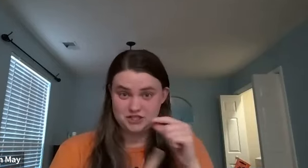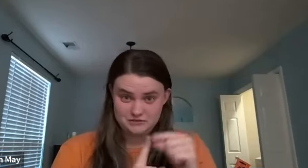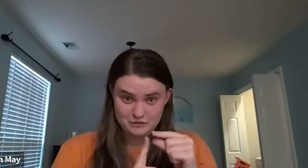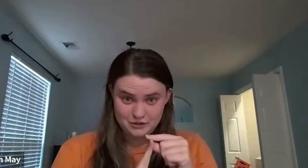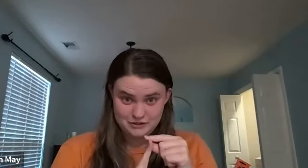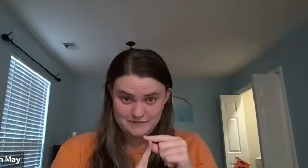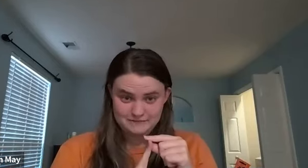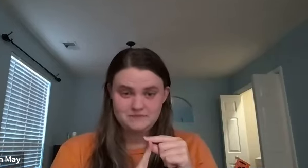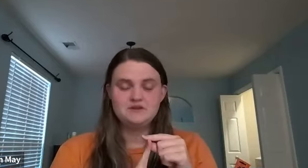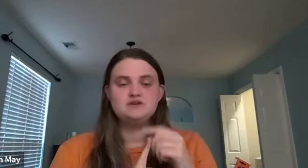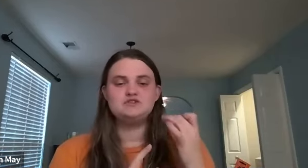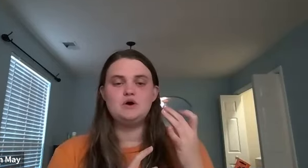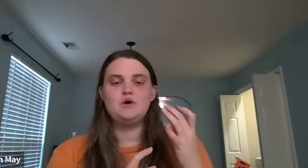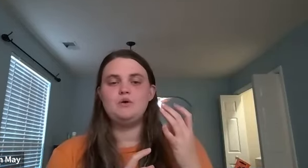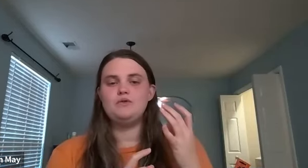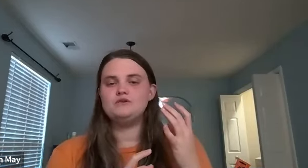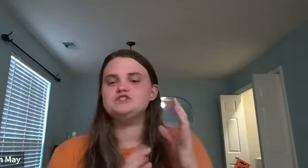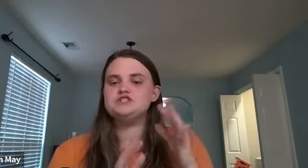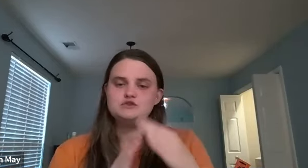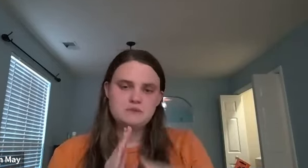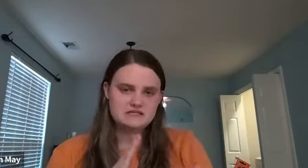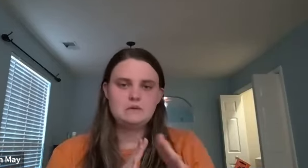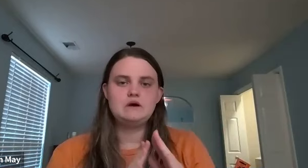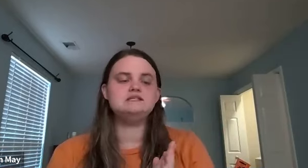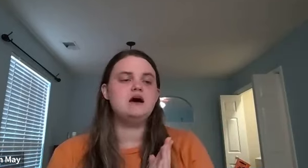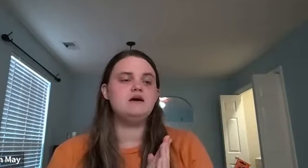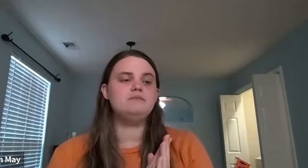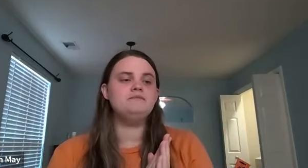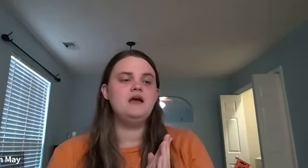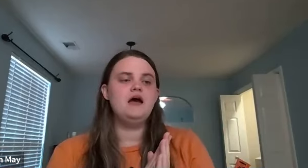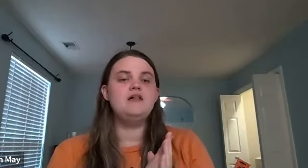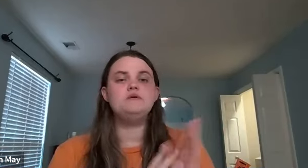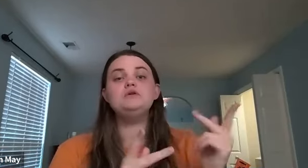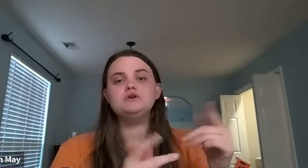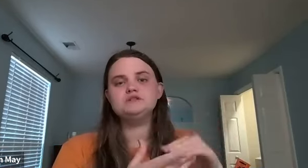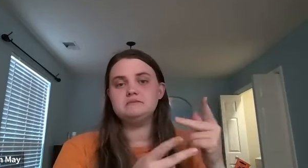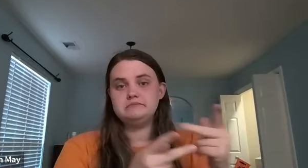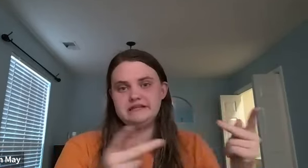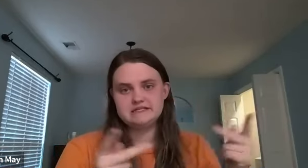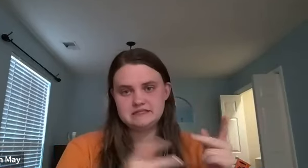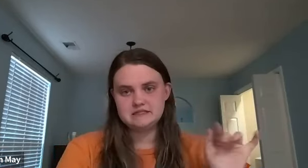question words. So those are just those basic ones. And then we'll learn some places as